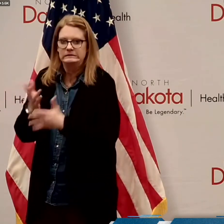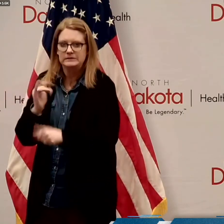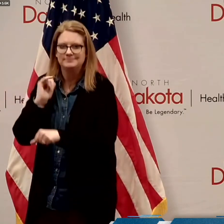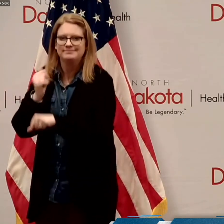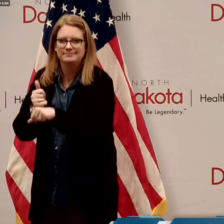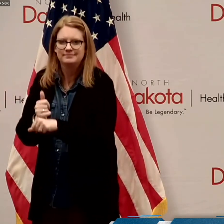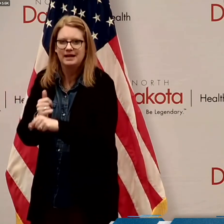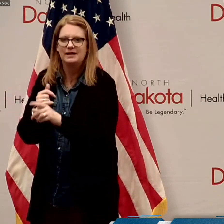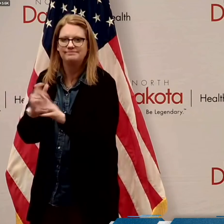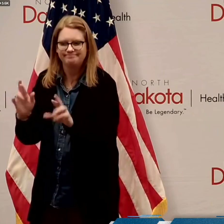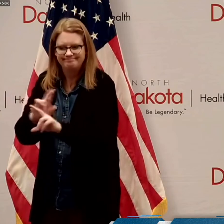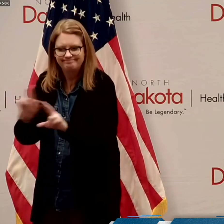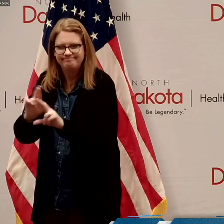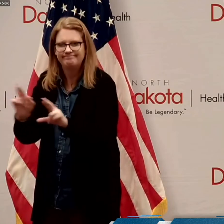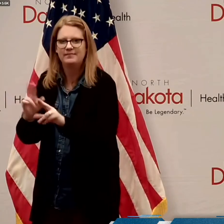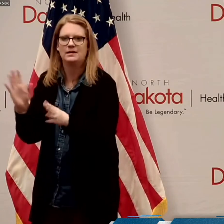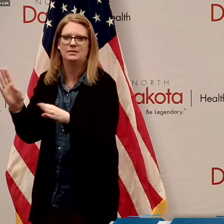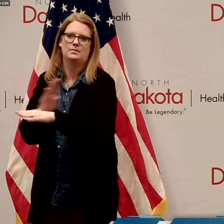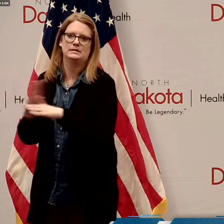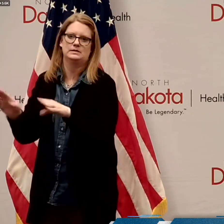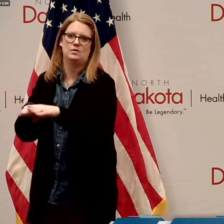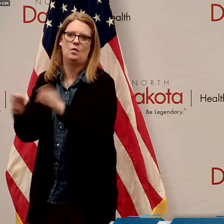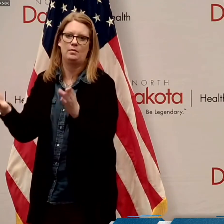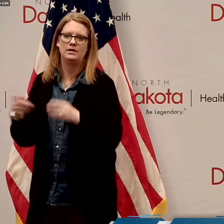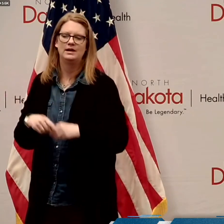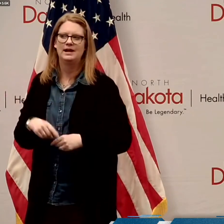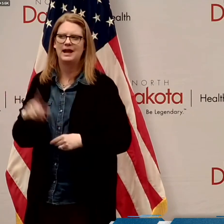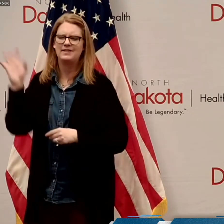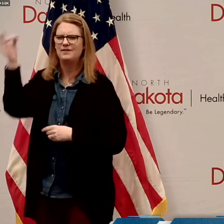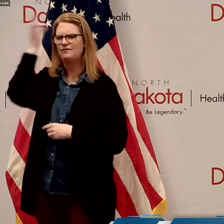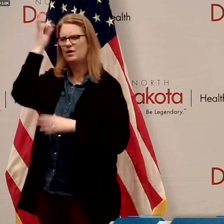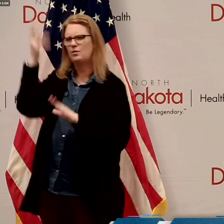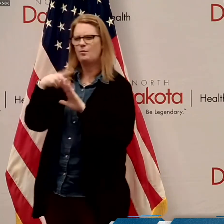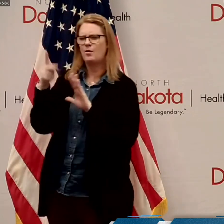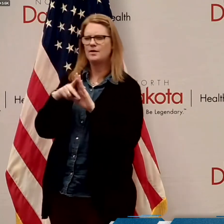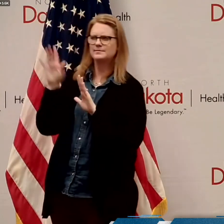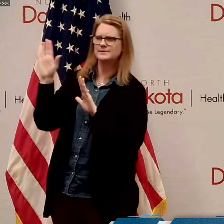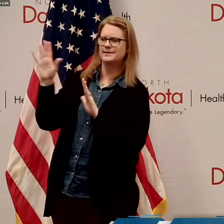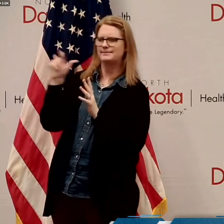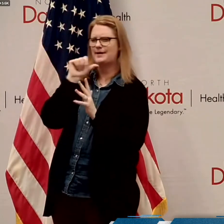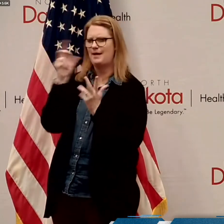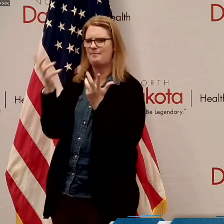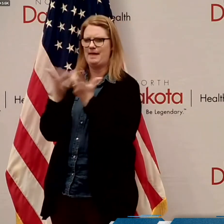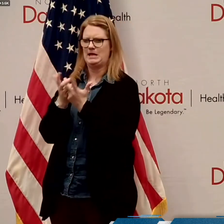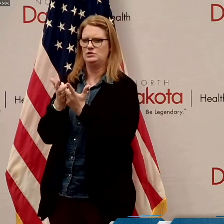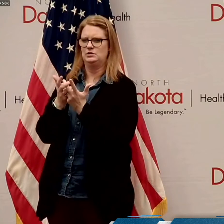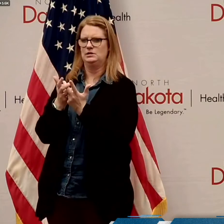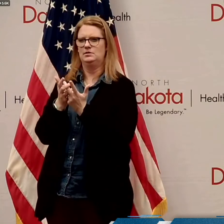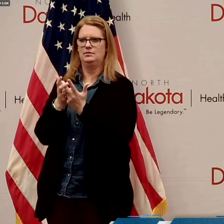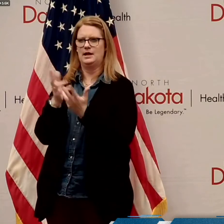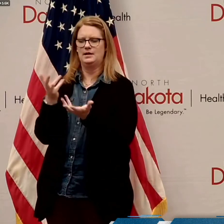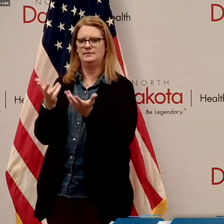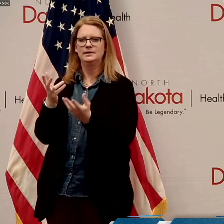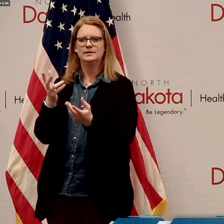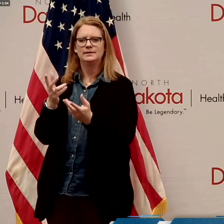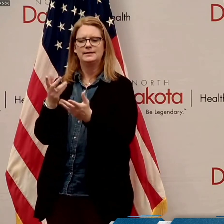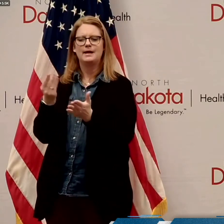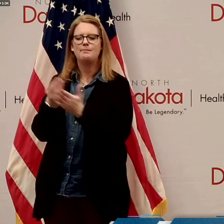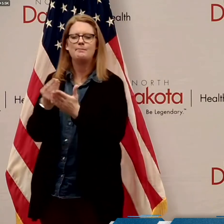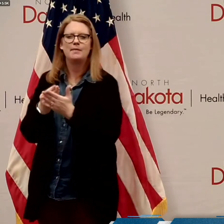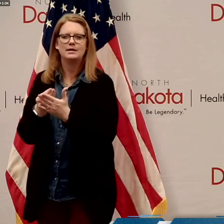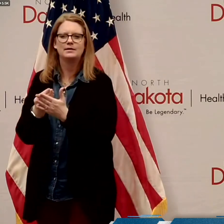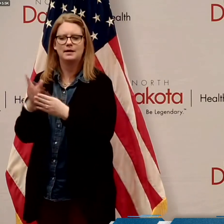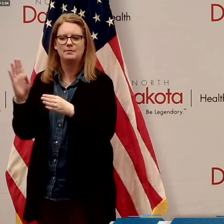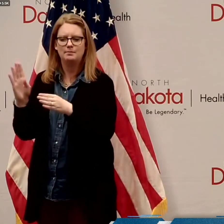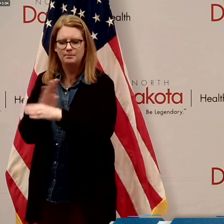been identified that the federal programs are not matching, is that sort of midterm working capital for mid-sized